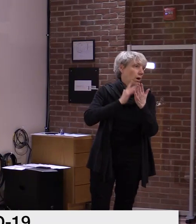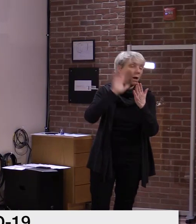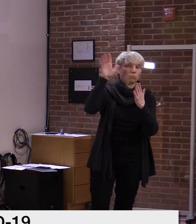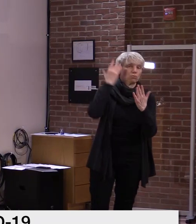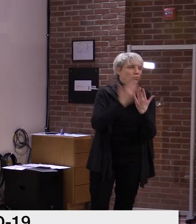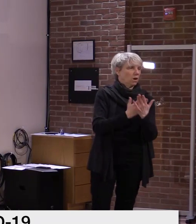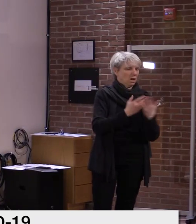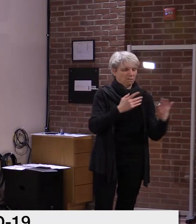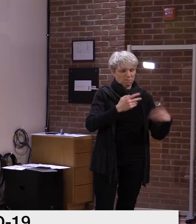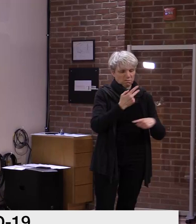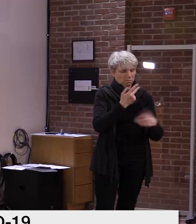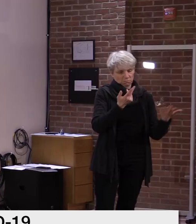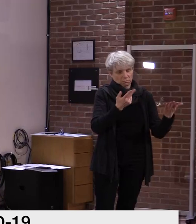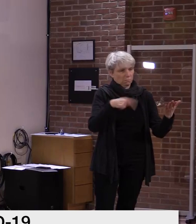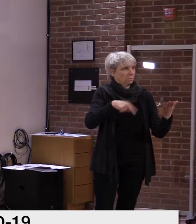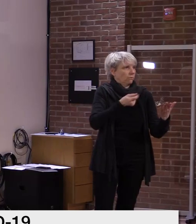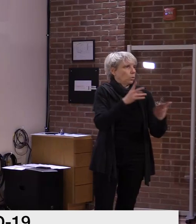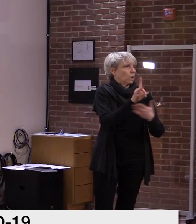next few days.